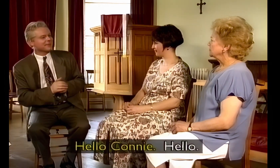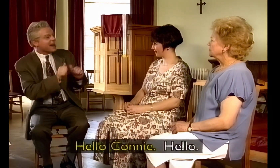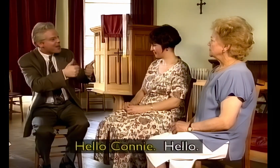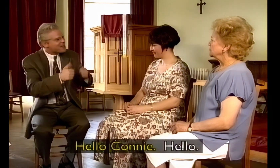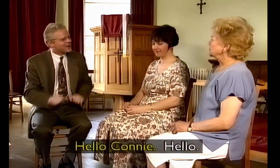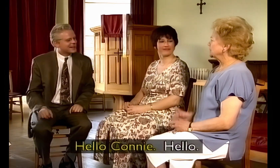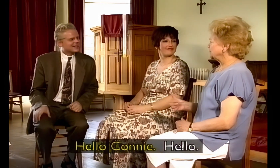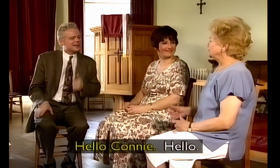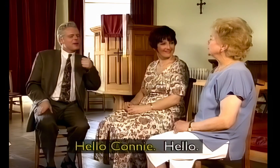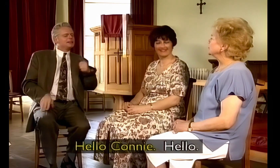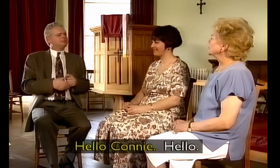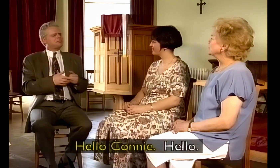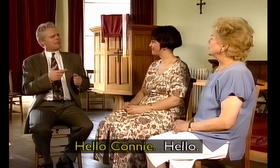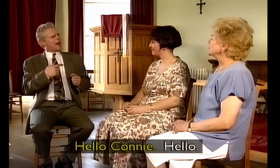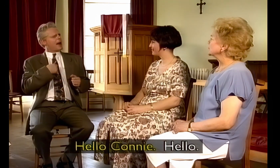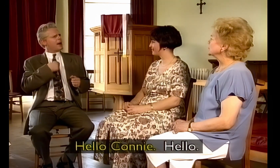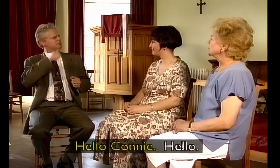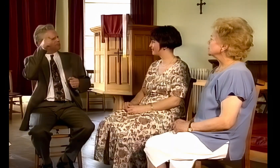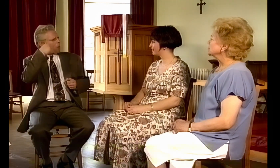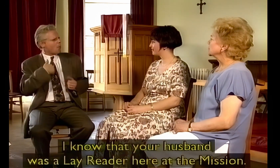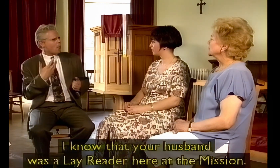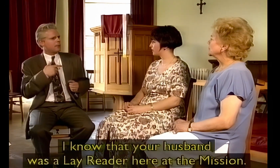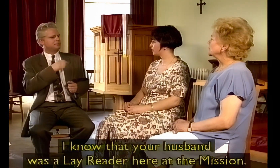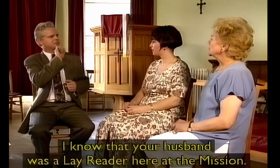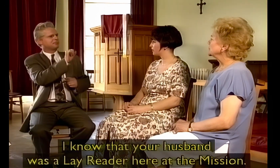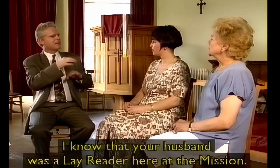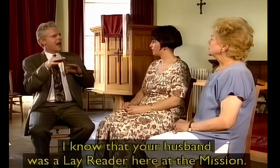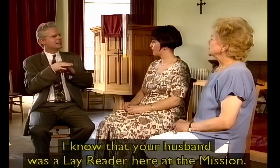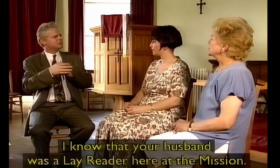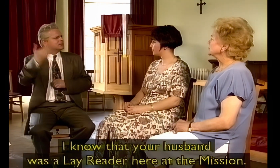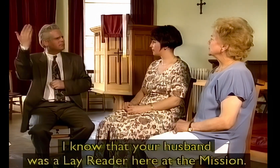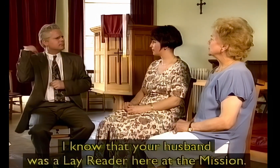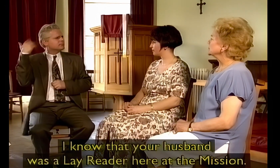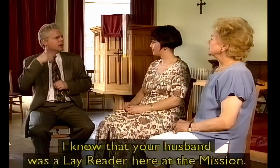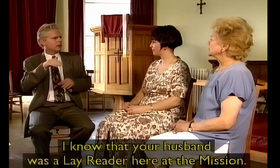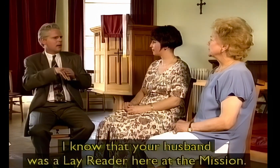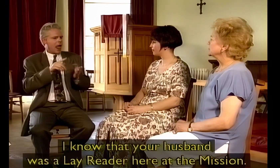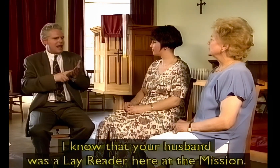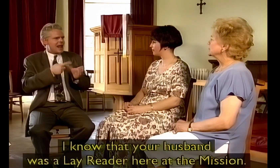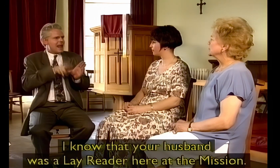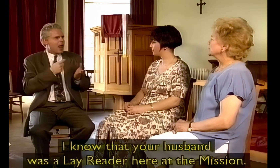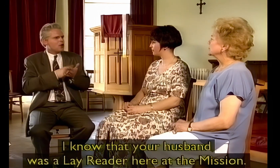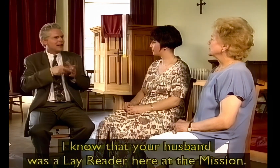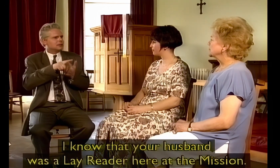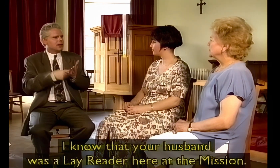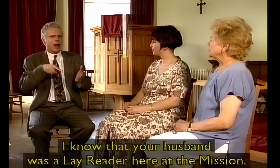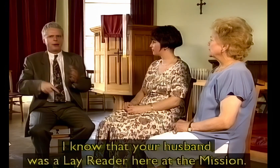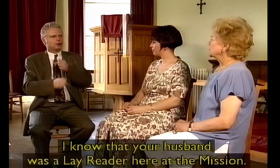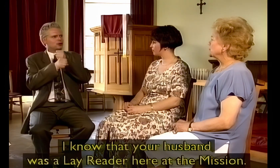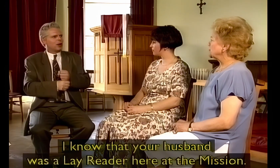Hello, Connie. Hello. Now I know that your husband was a lay reader here